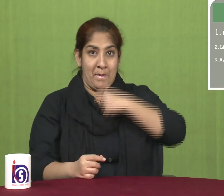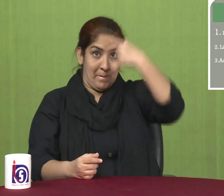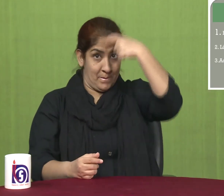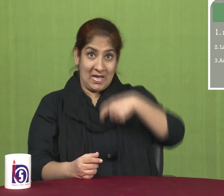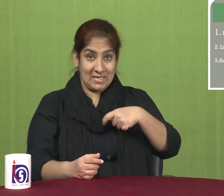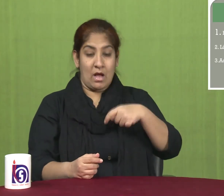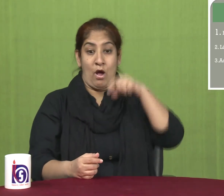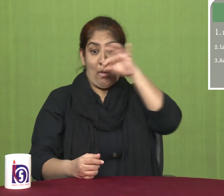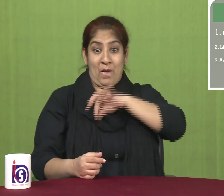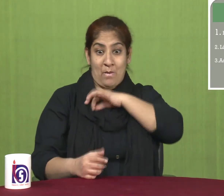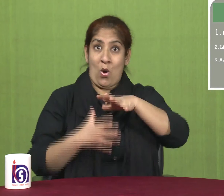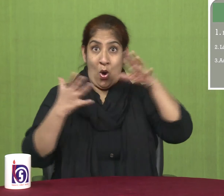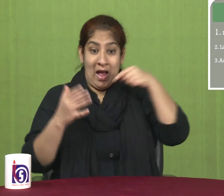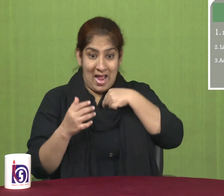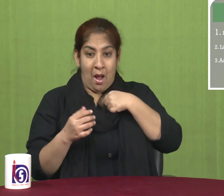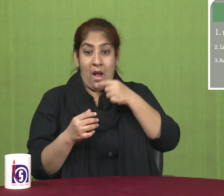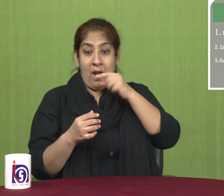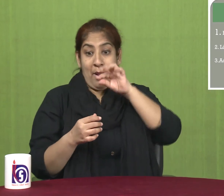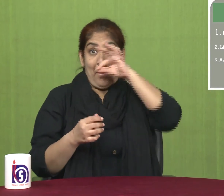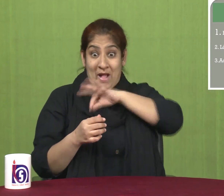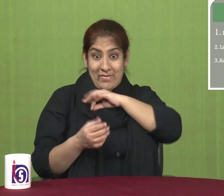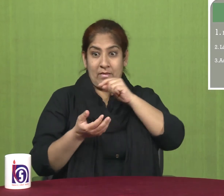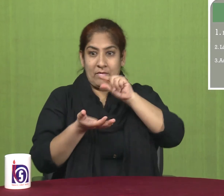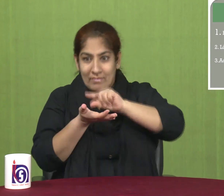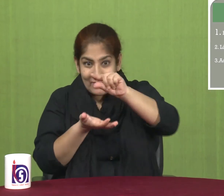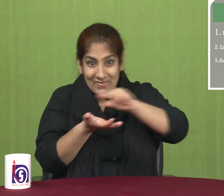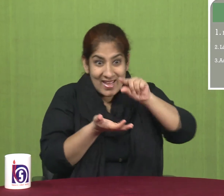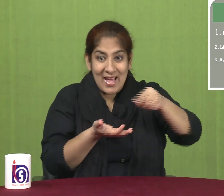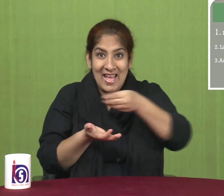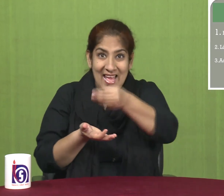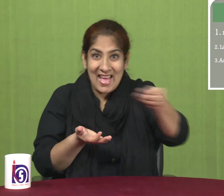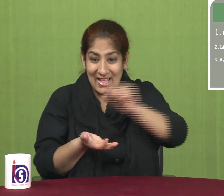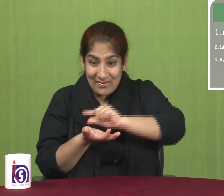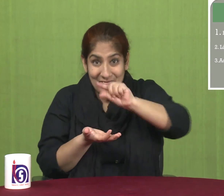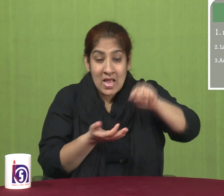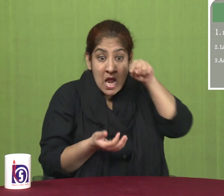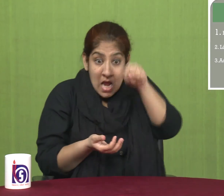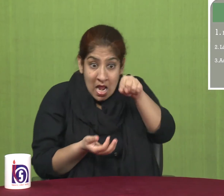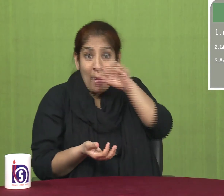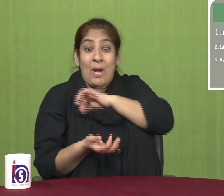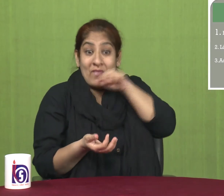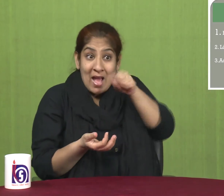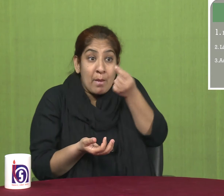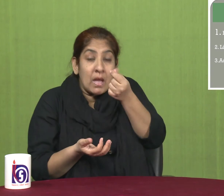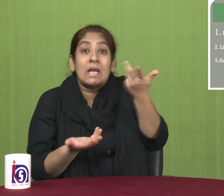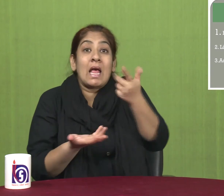Let's now understand about the factors affecting dividend decisions.